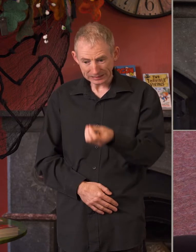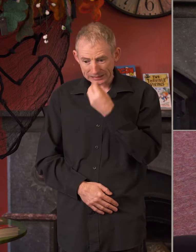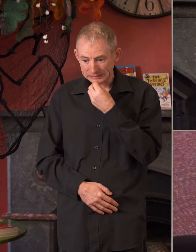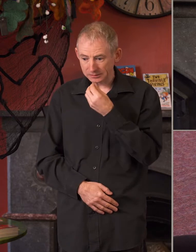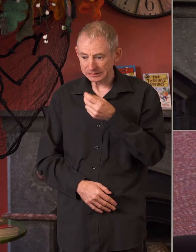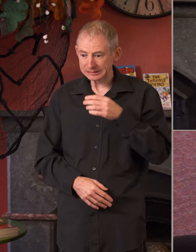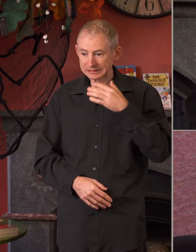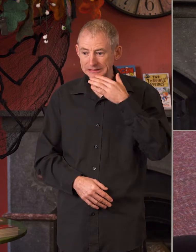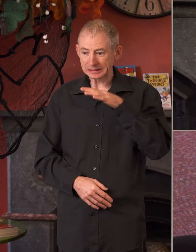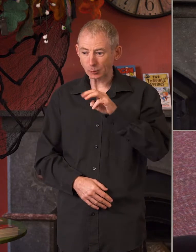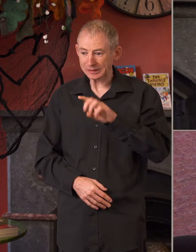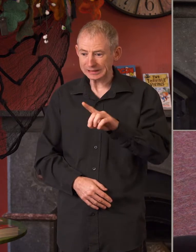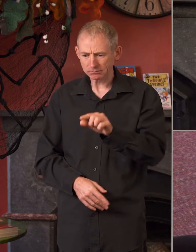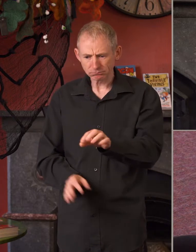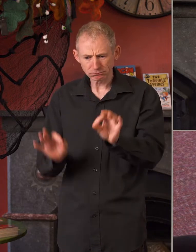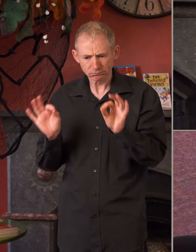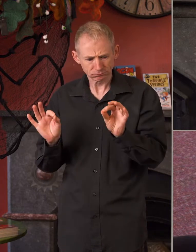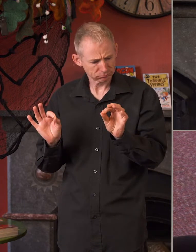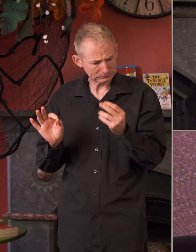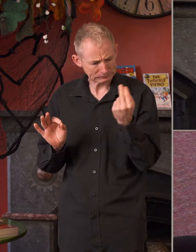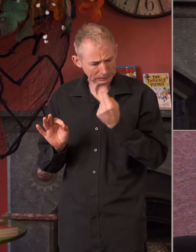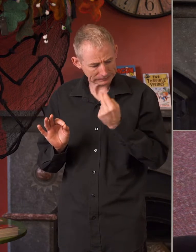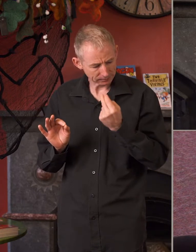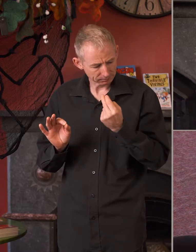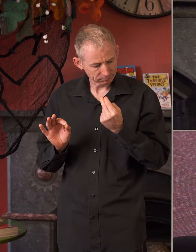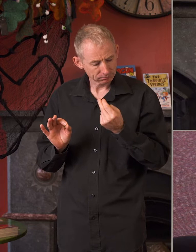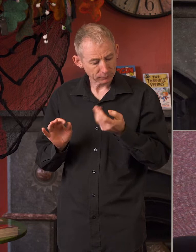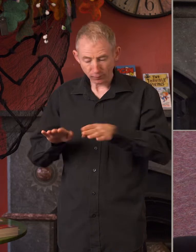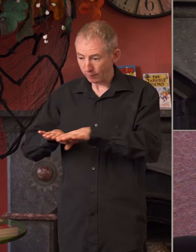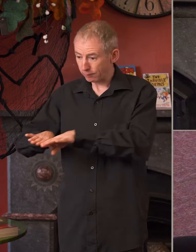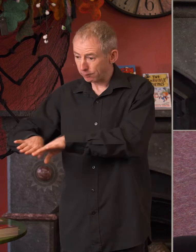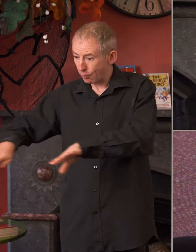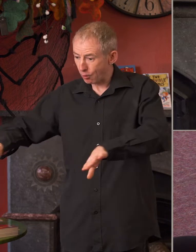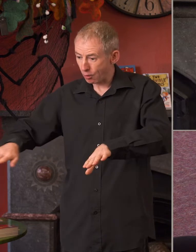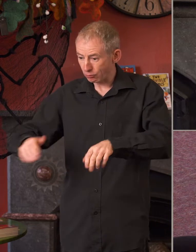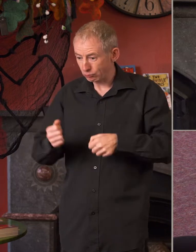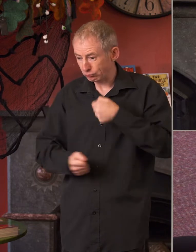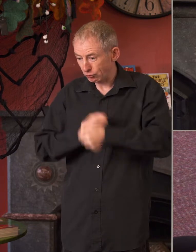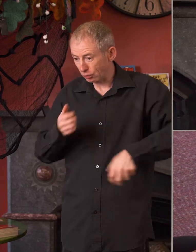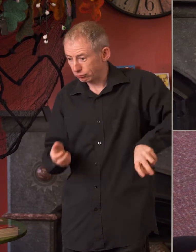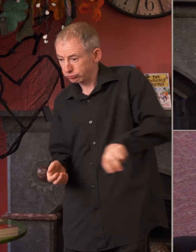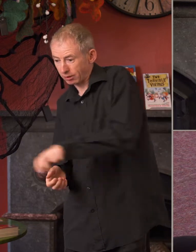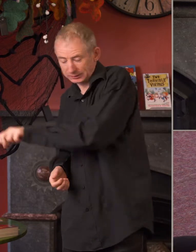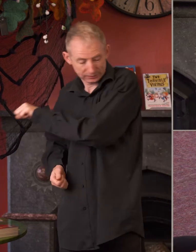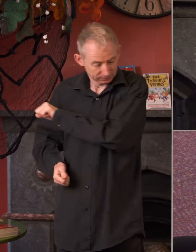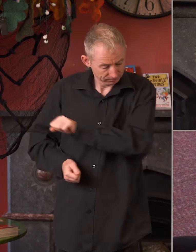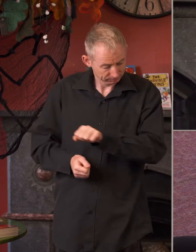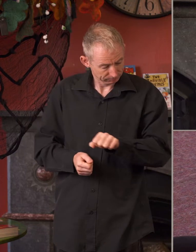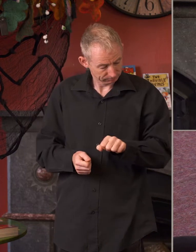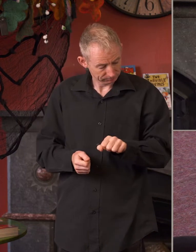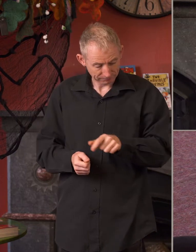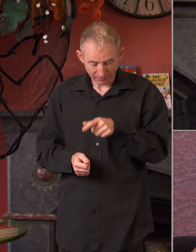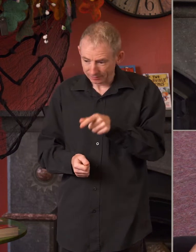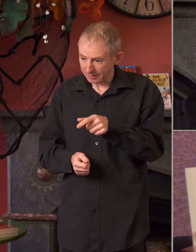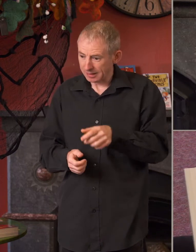They eat delicious seaweed. They run all across the seafloor.